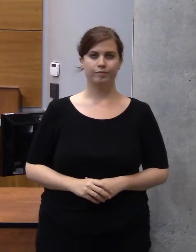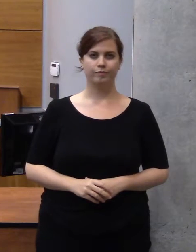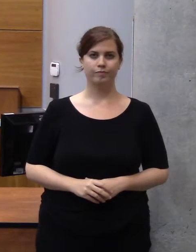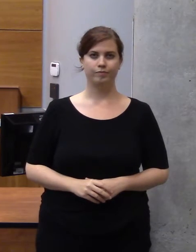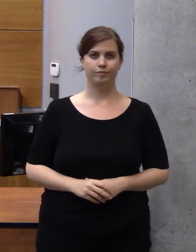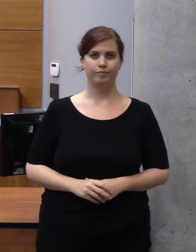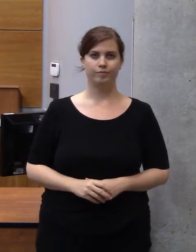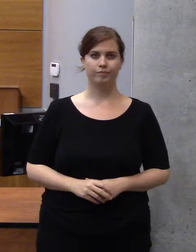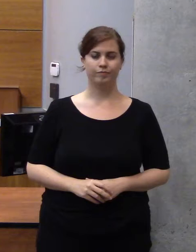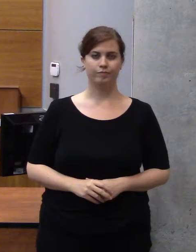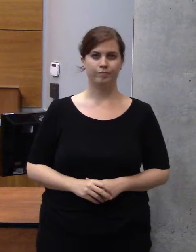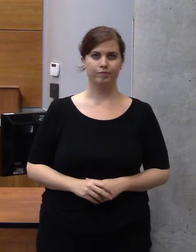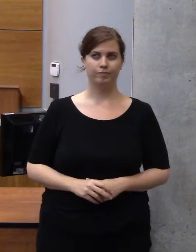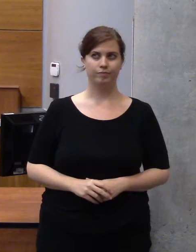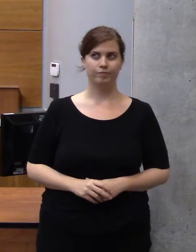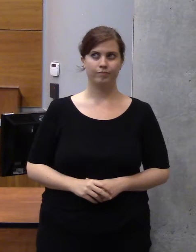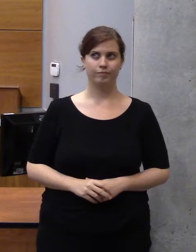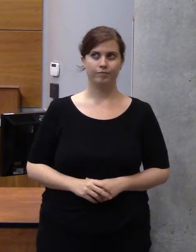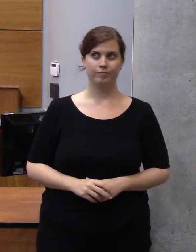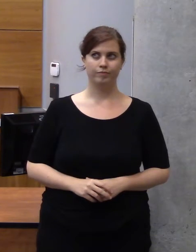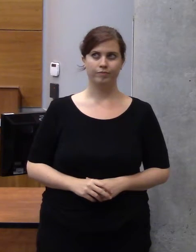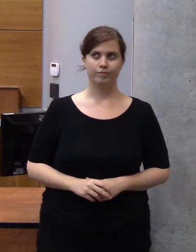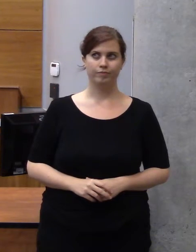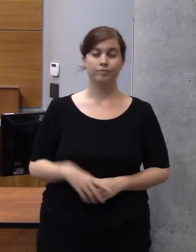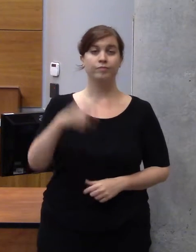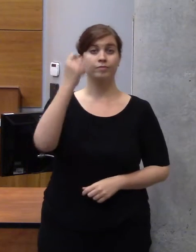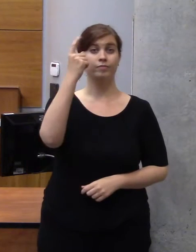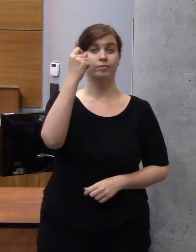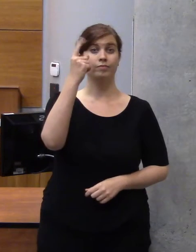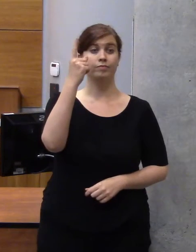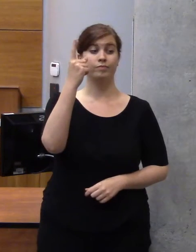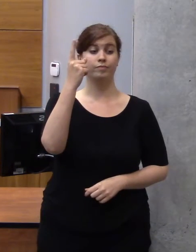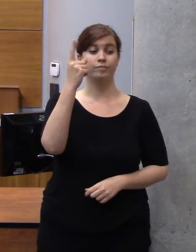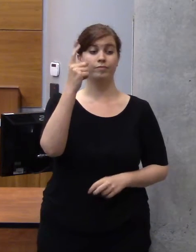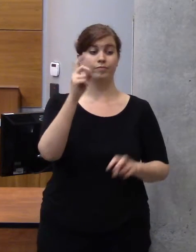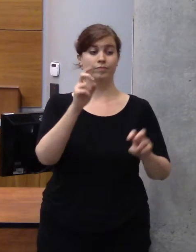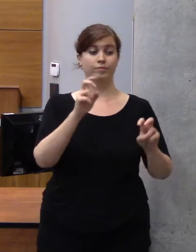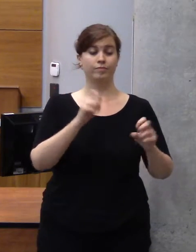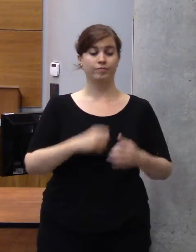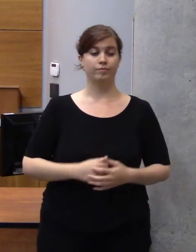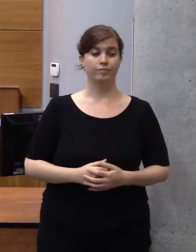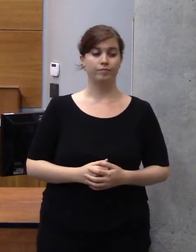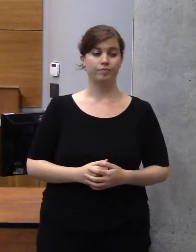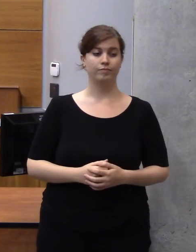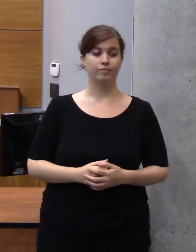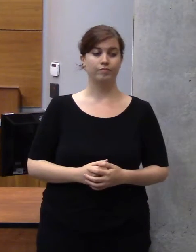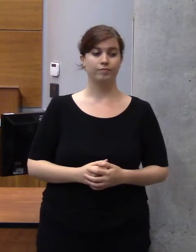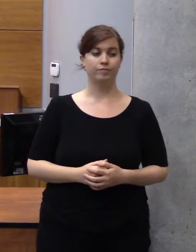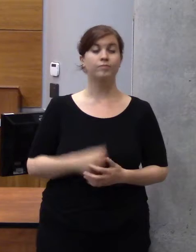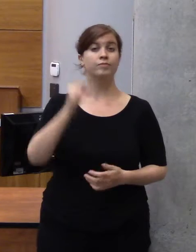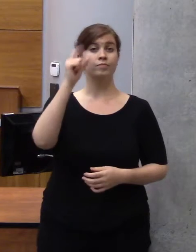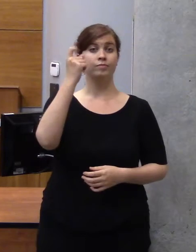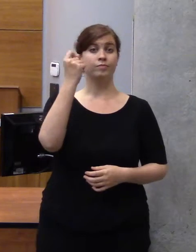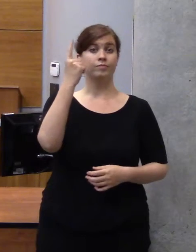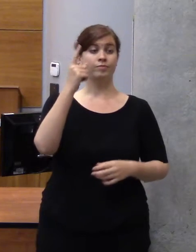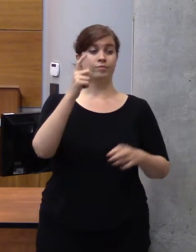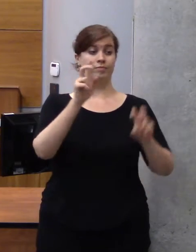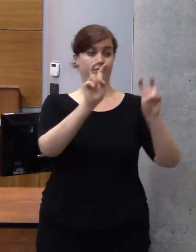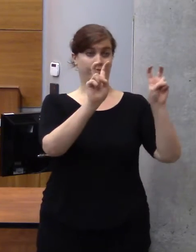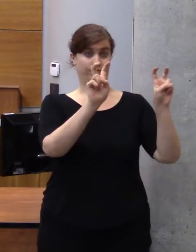to look at your mandate and see where you can create a new exciting project. For instance, if you want to do an arts program, you would be